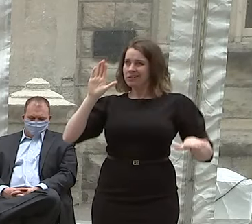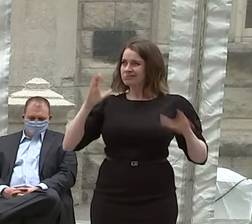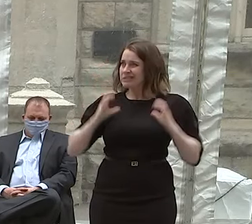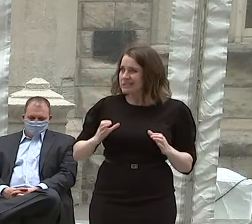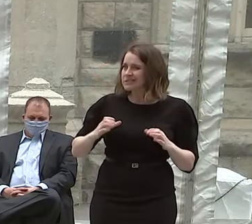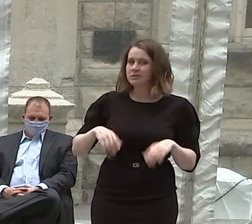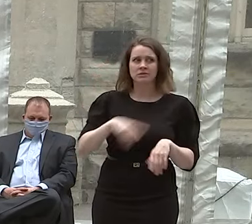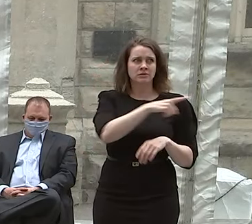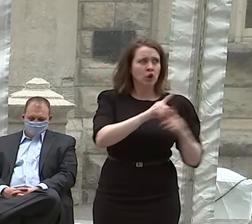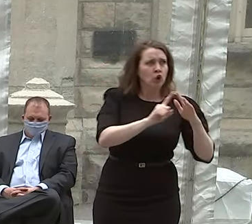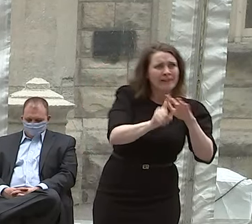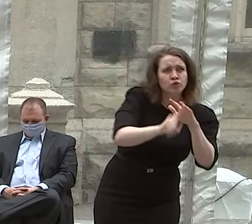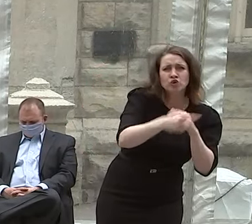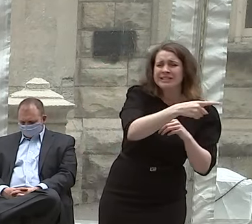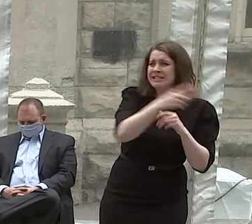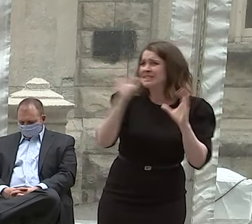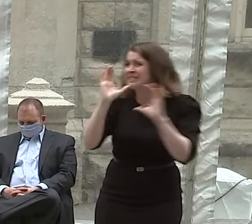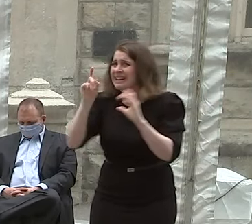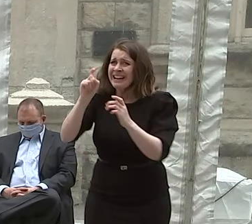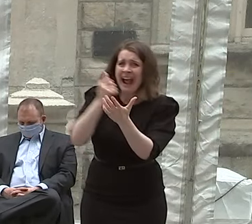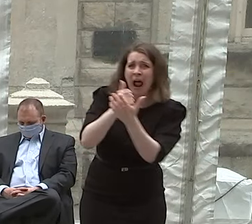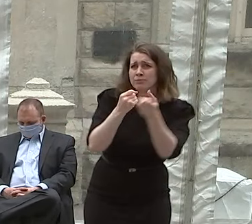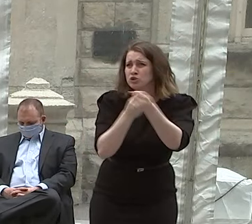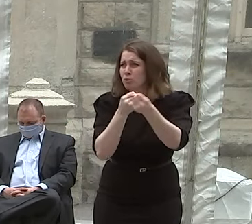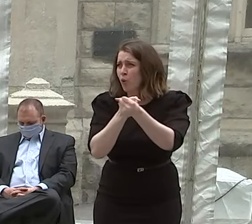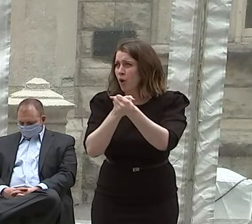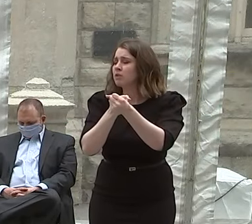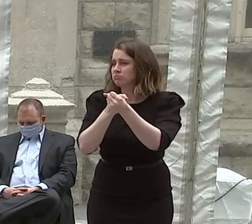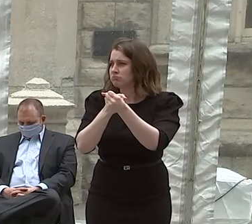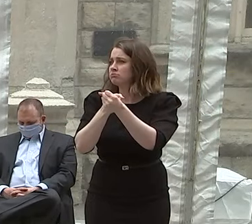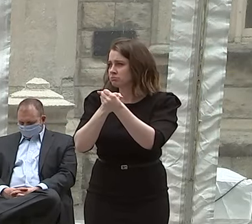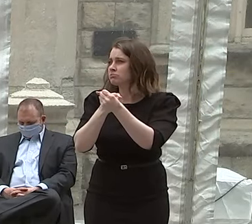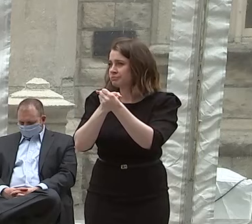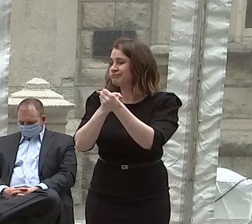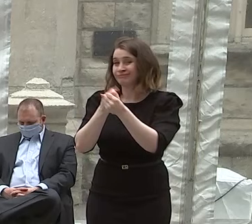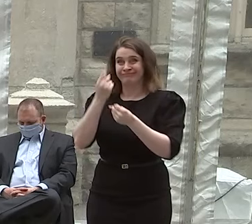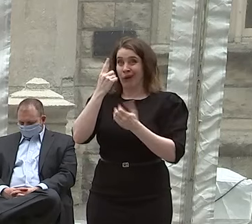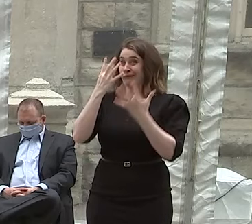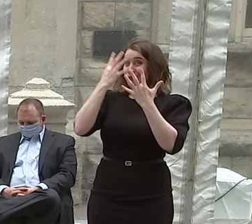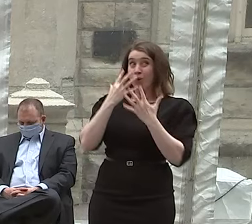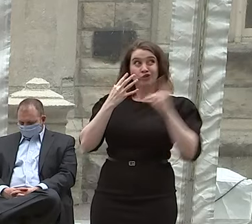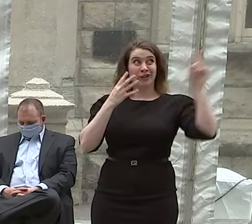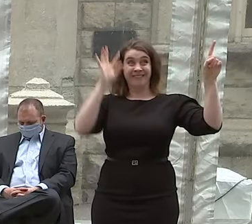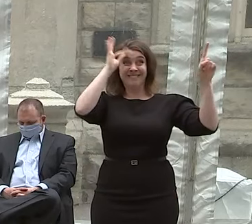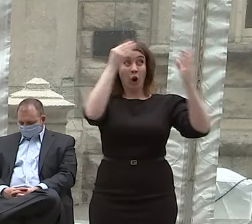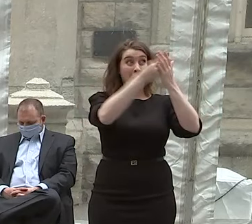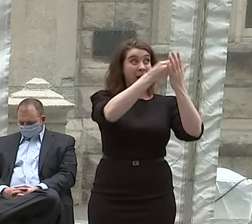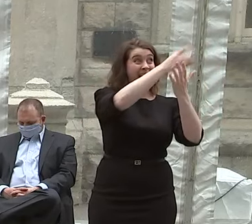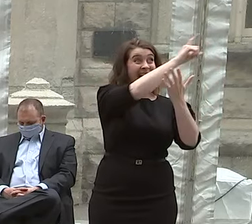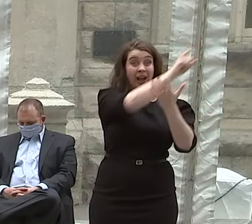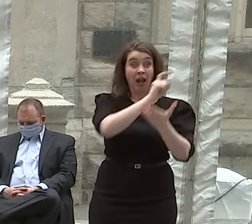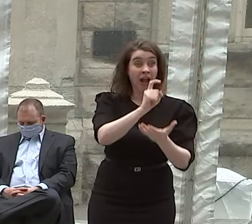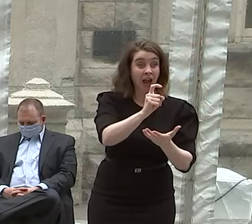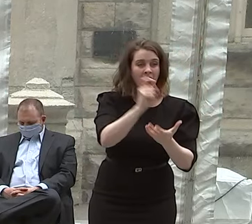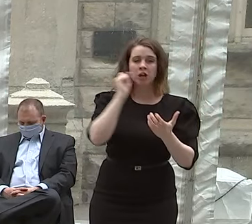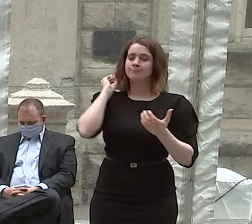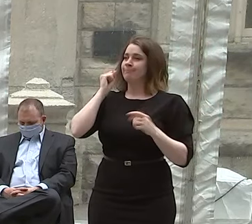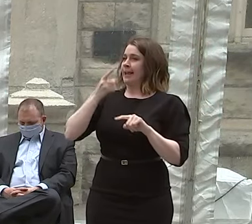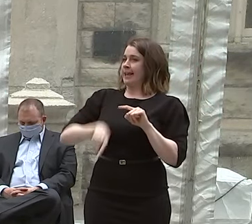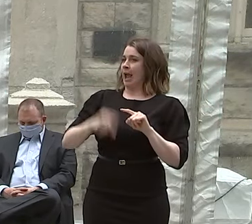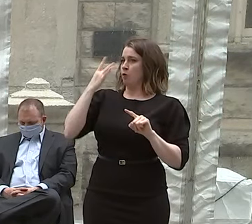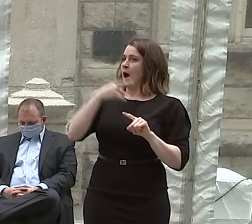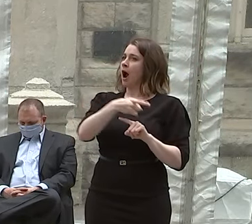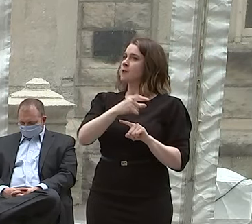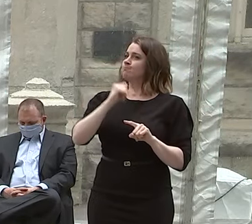and refugee communities, particularly those who are undocumented, that are not going to be the beneficiaries of the federal dollars that are flowing. That's